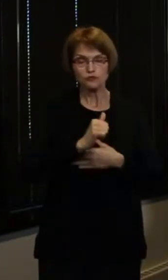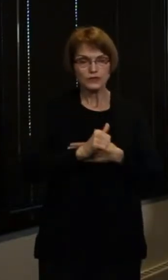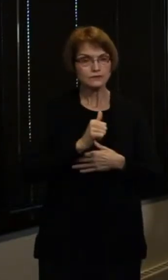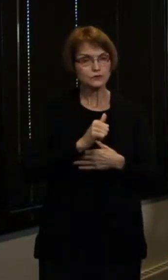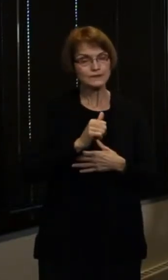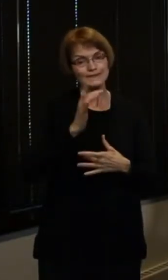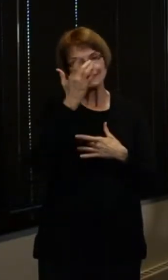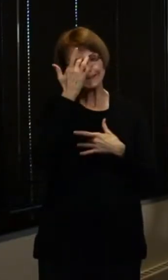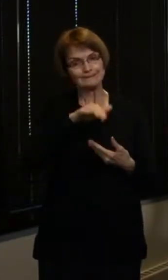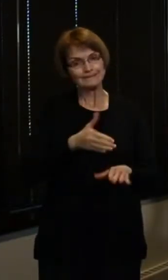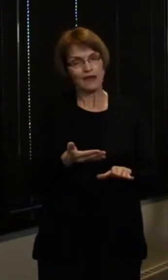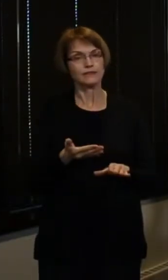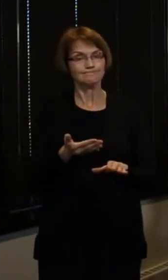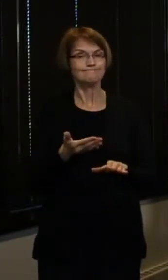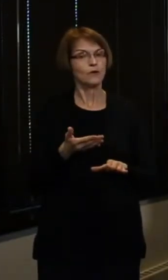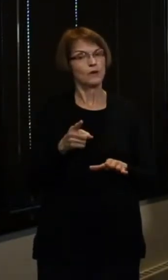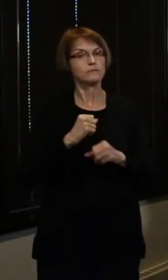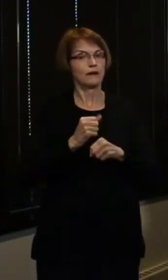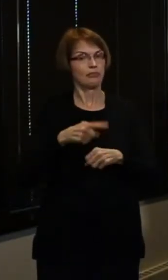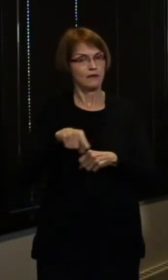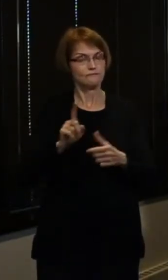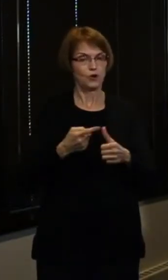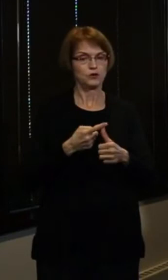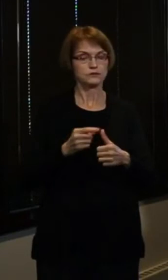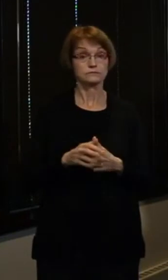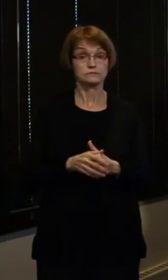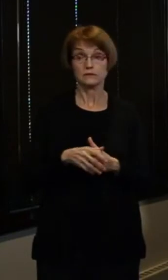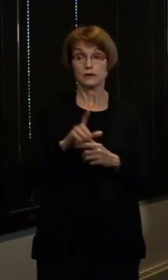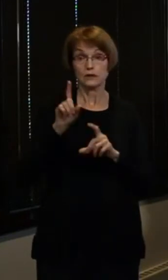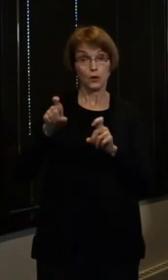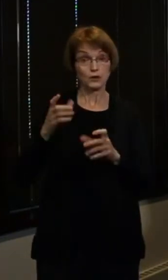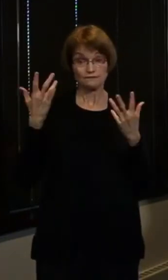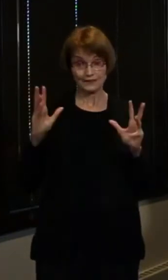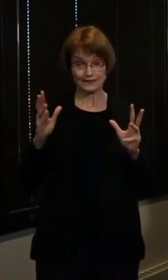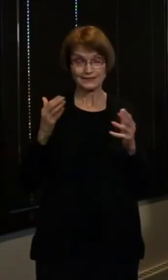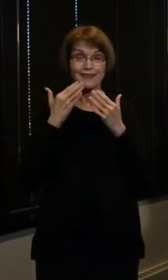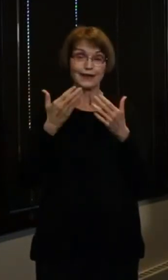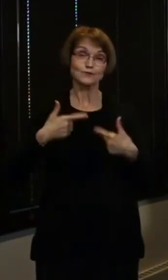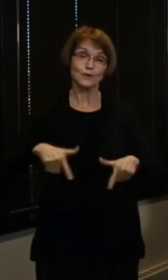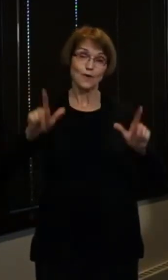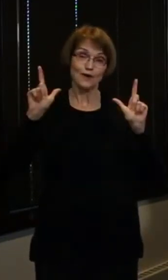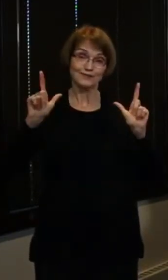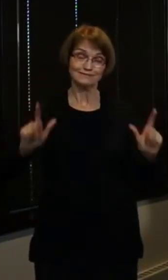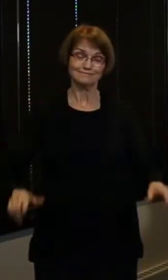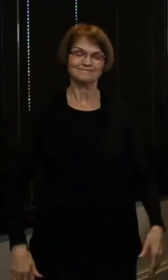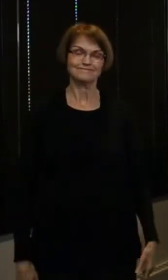That concludes our questions submitted prior to today's briefing. Thanks for watching.